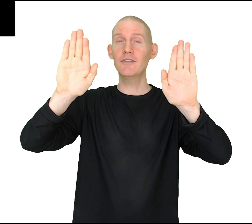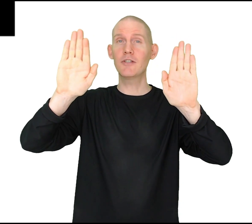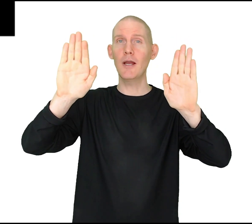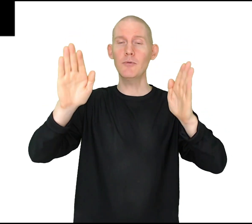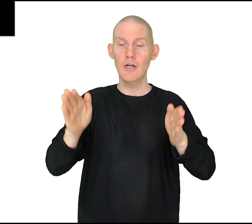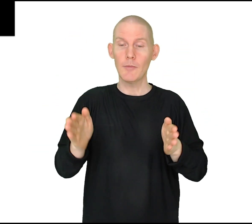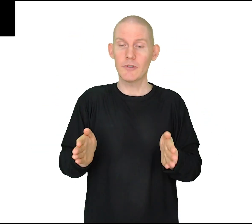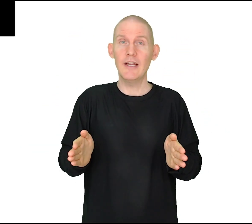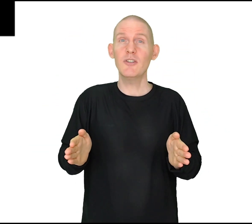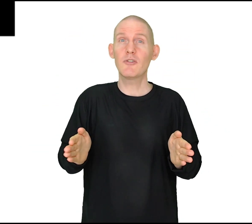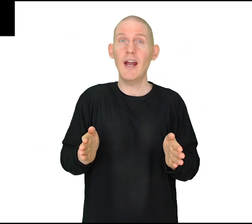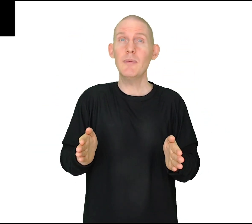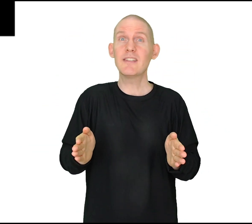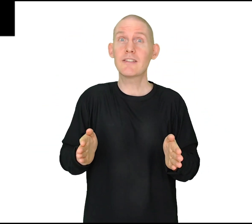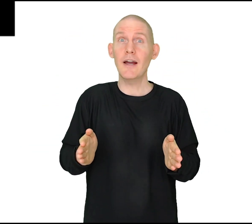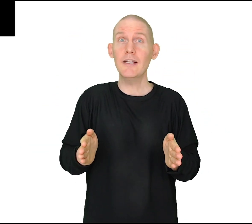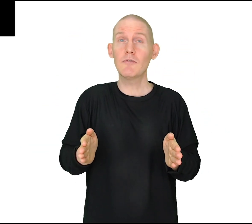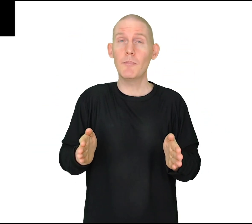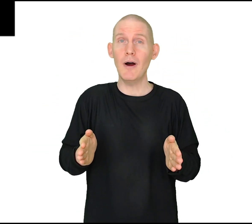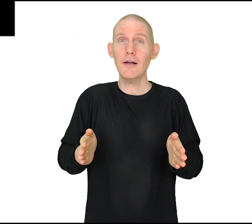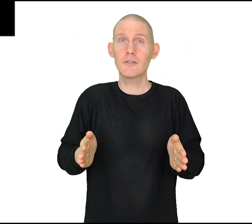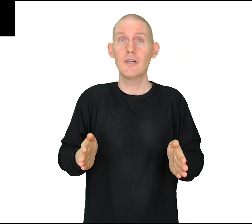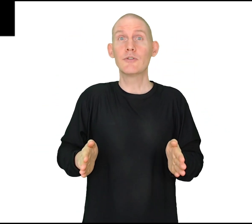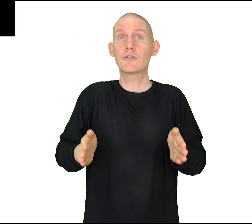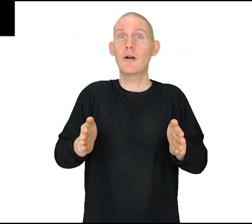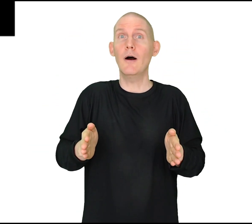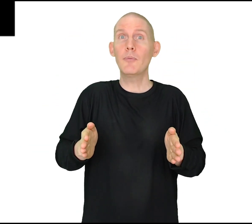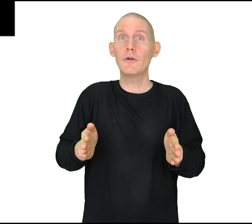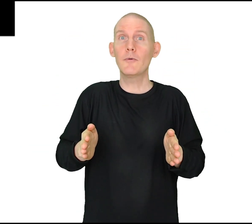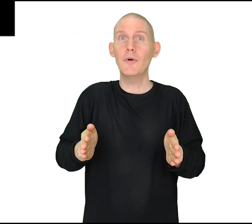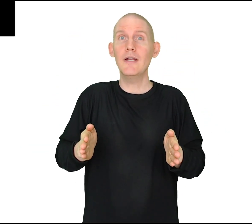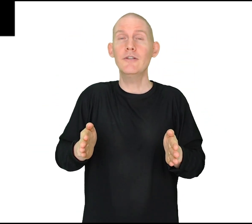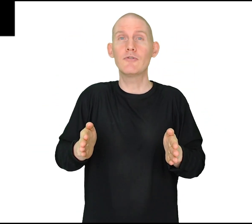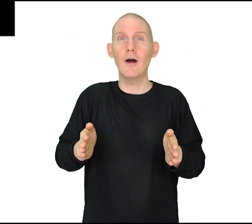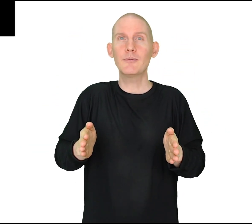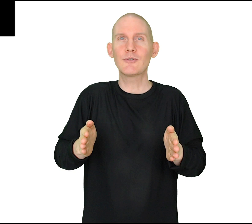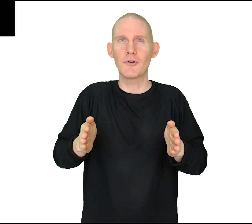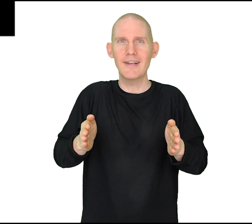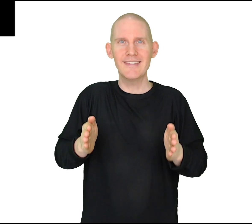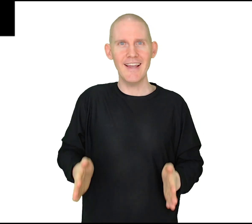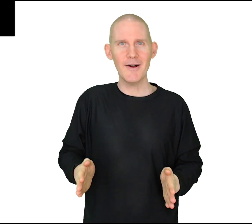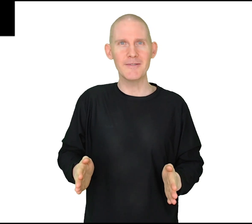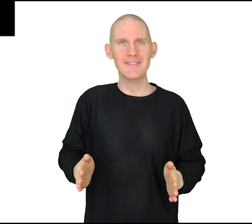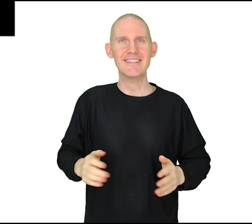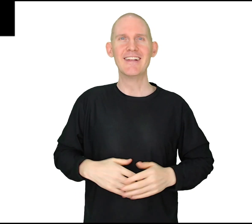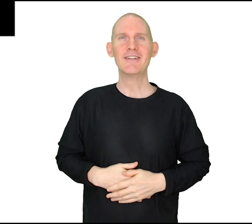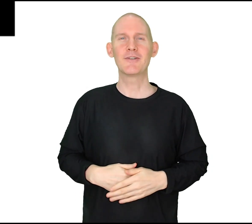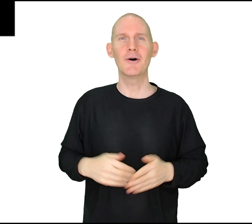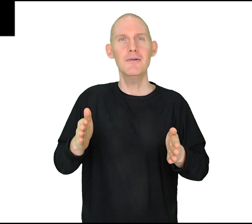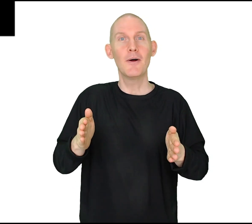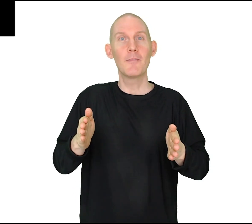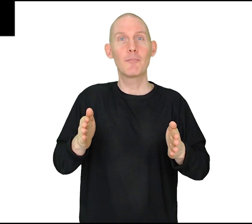shapes. Pretend you're grabbing the sides of a box, start up a little bit, and drop straight down. So,